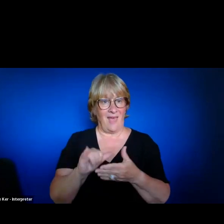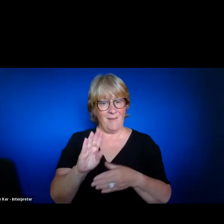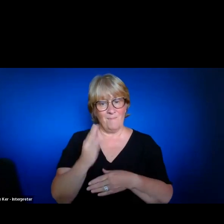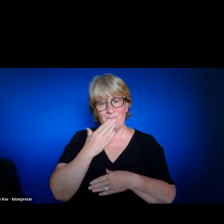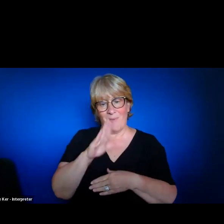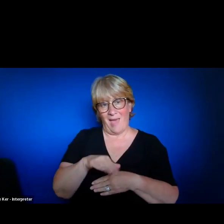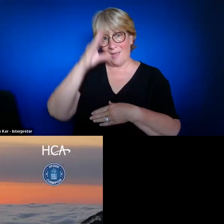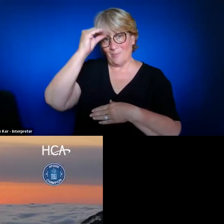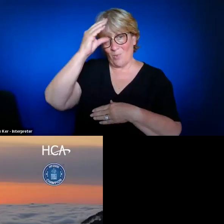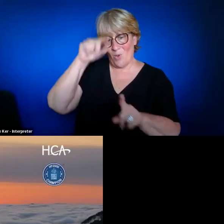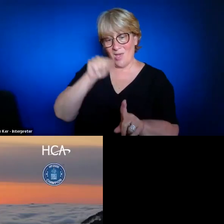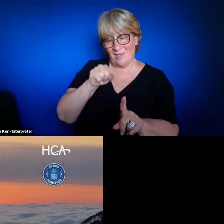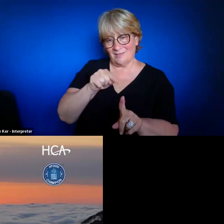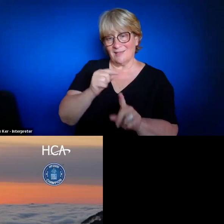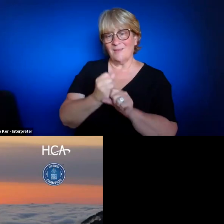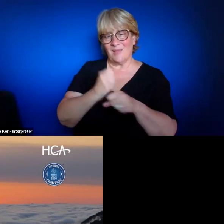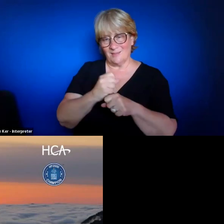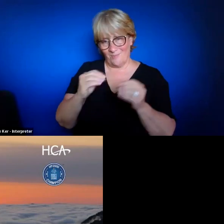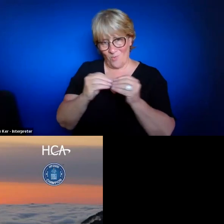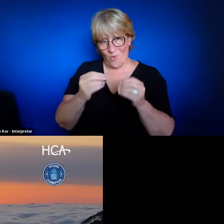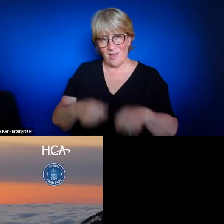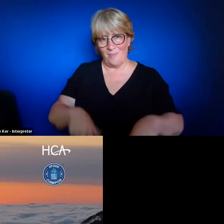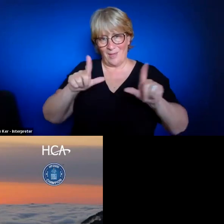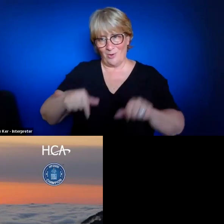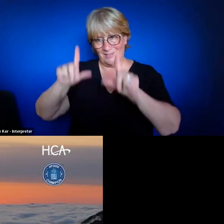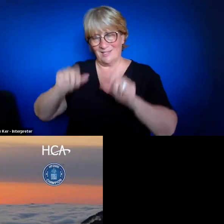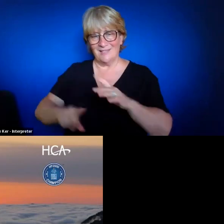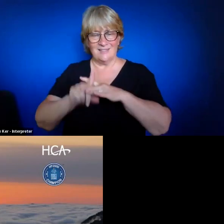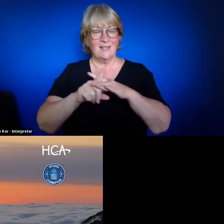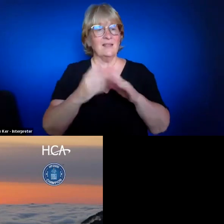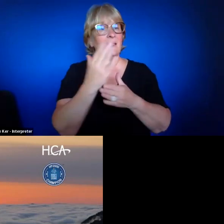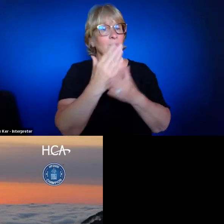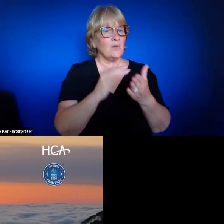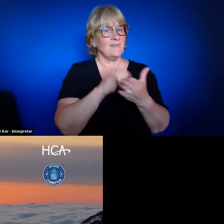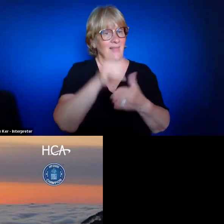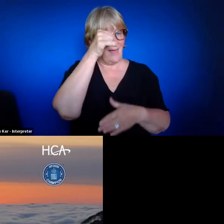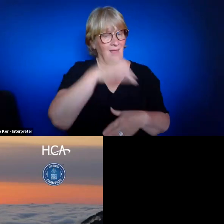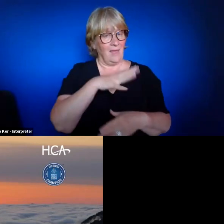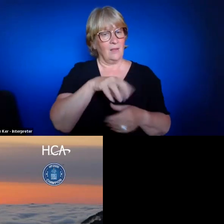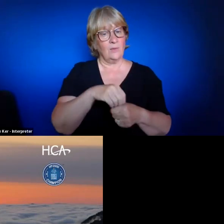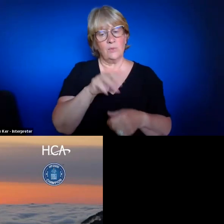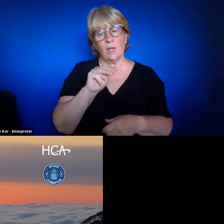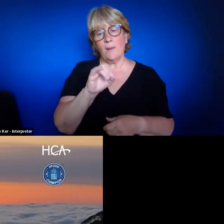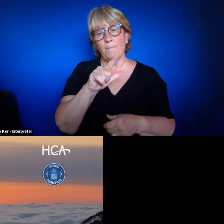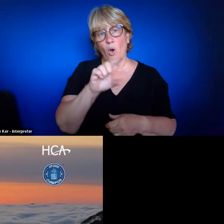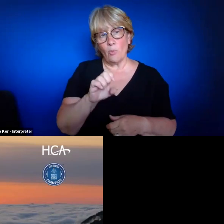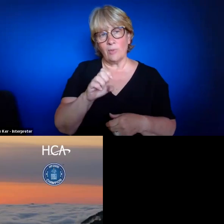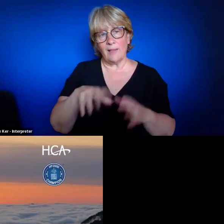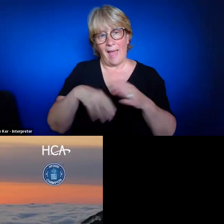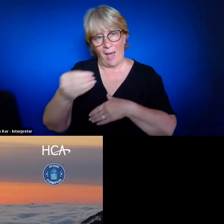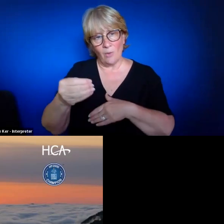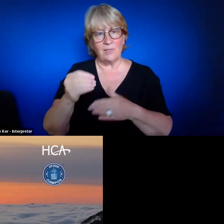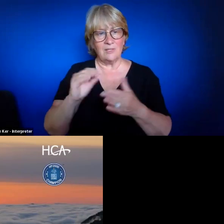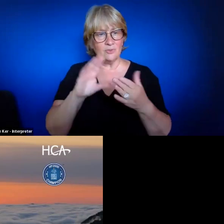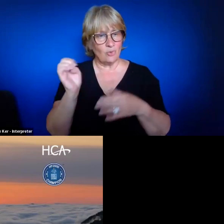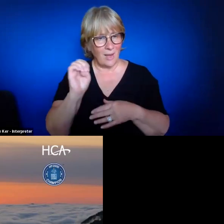going to make some more appearances because components of that guide include mobile crisis outreach program guides and